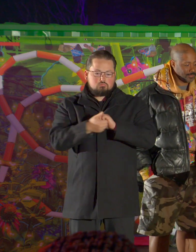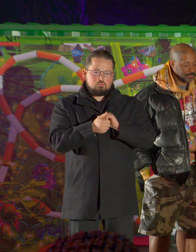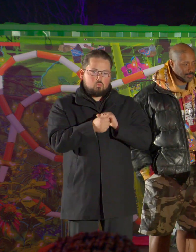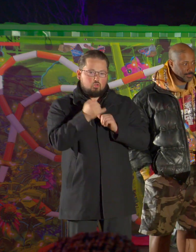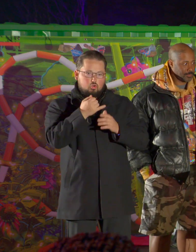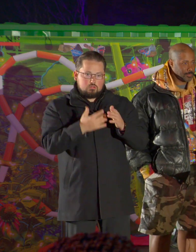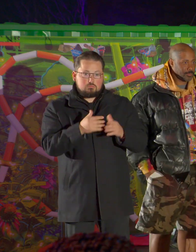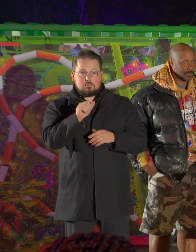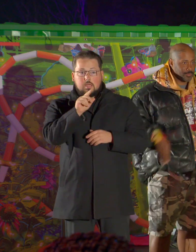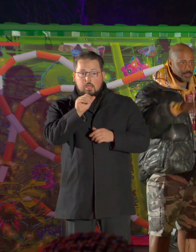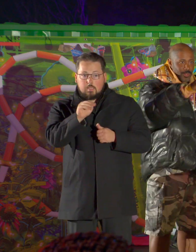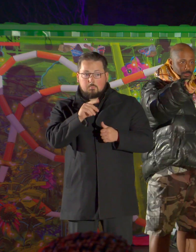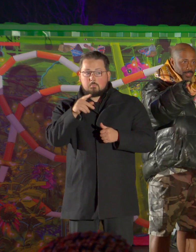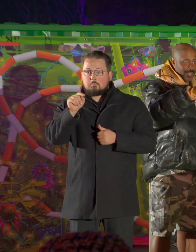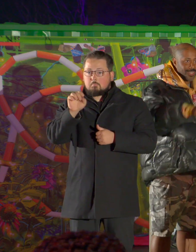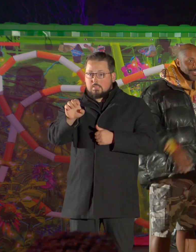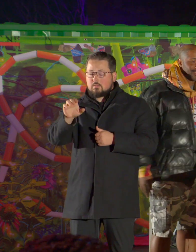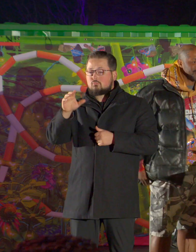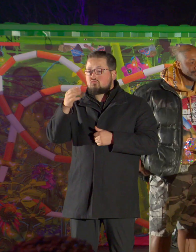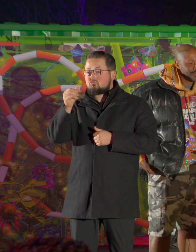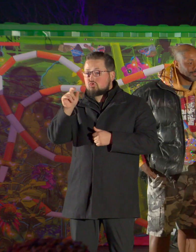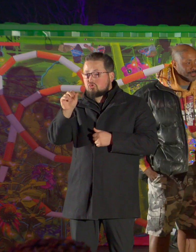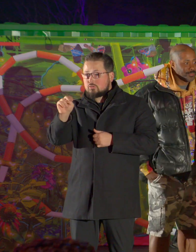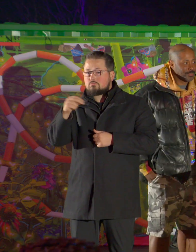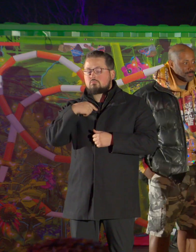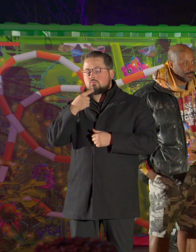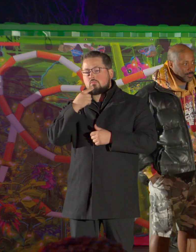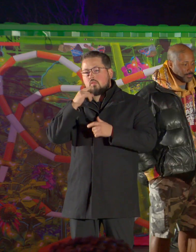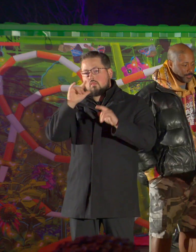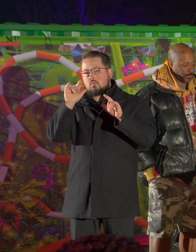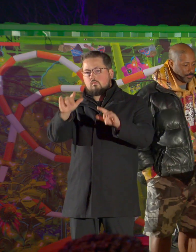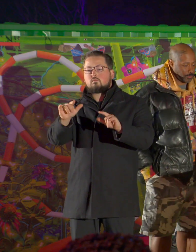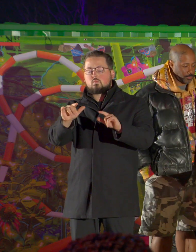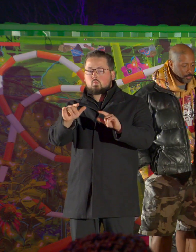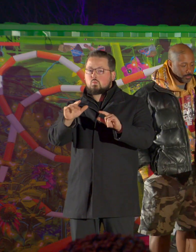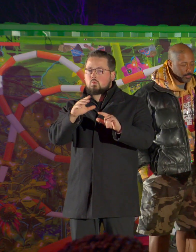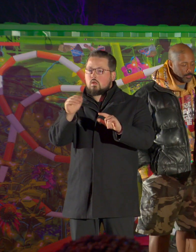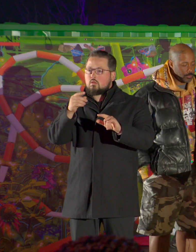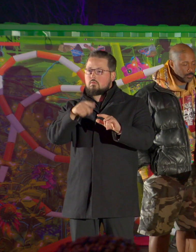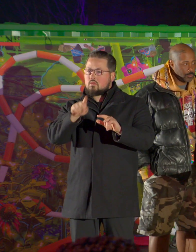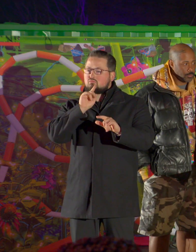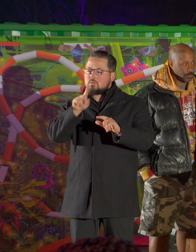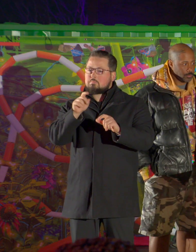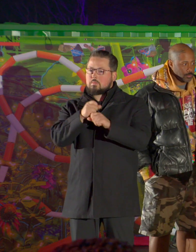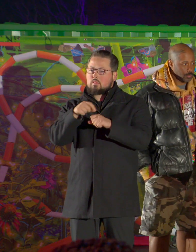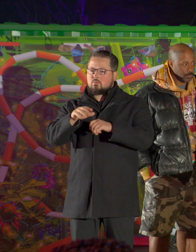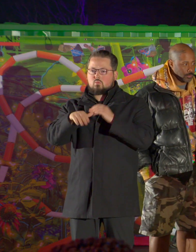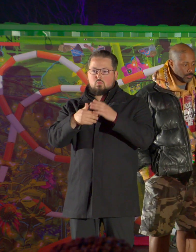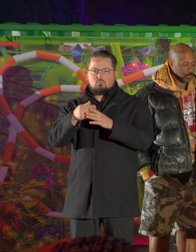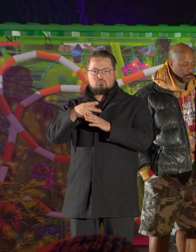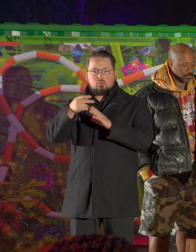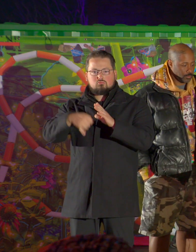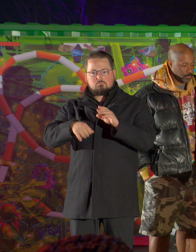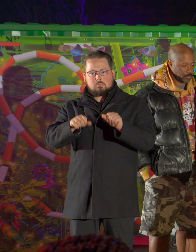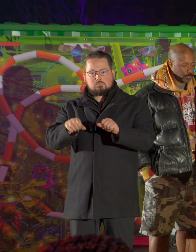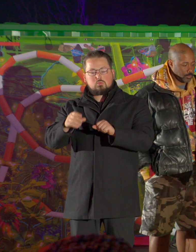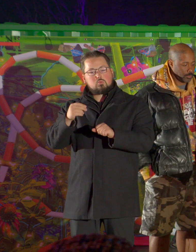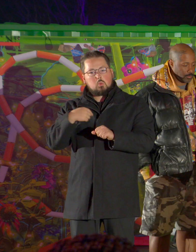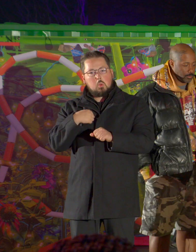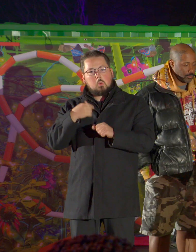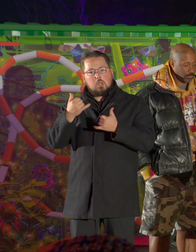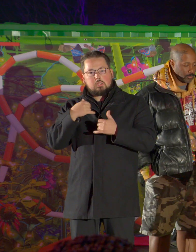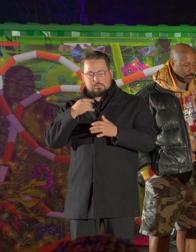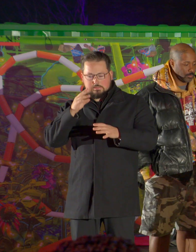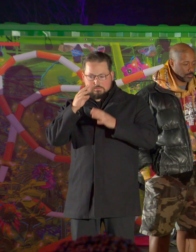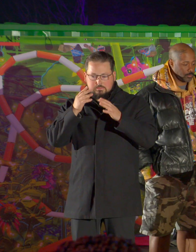Adam, Pete, Christian, I love you guys. They really made this whole project possible, so now I have to come up with some